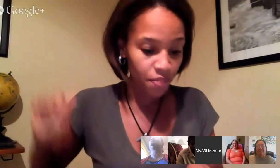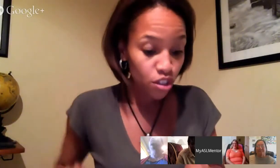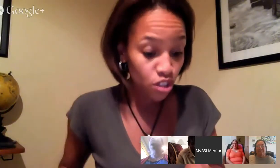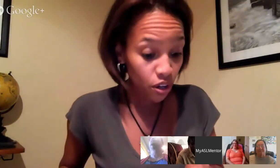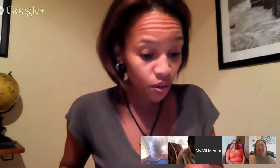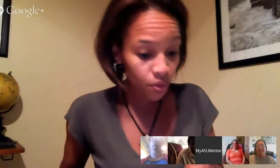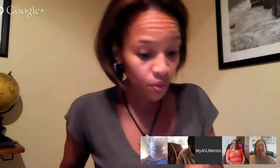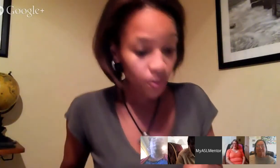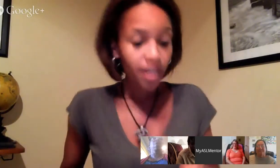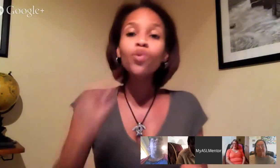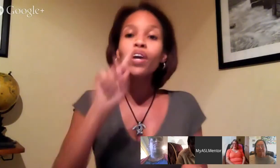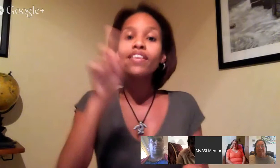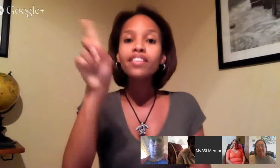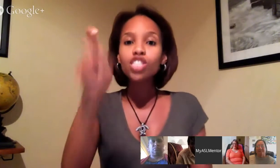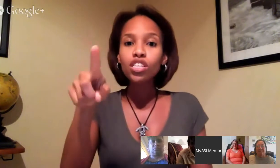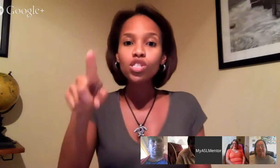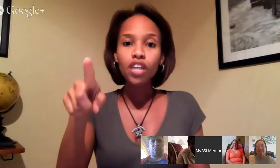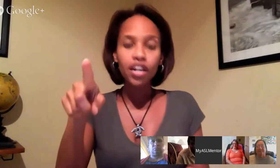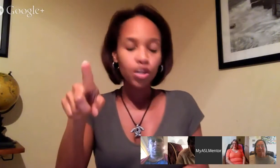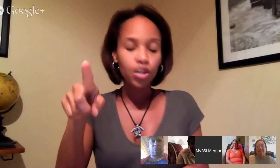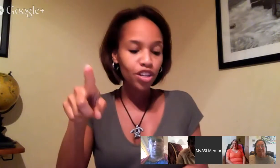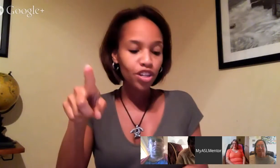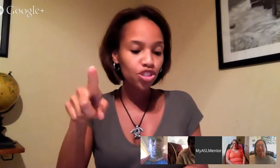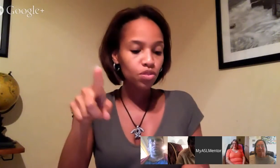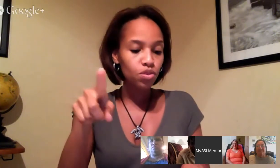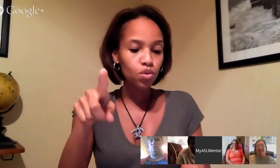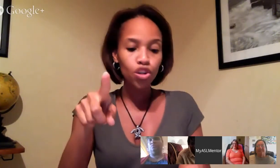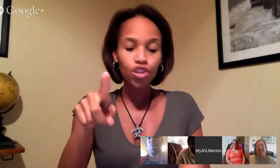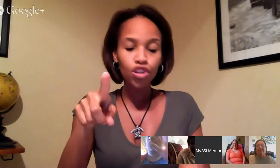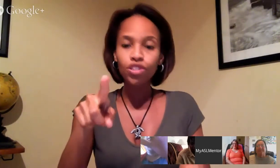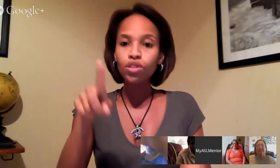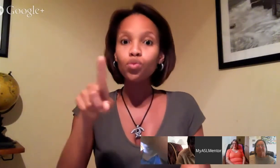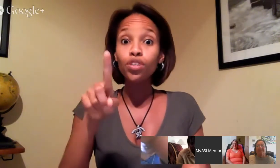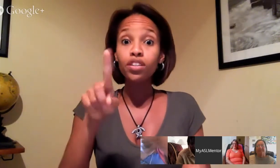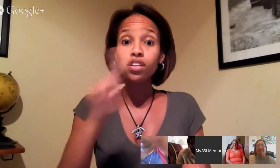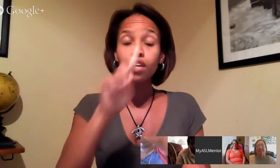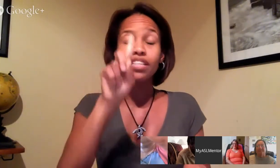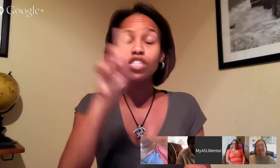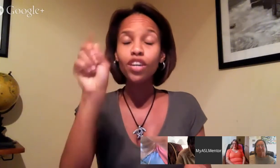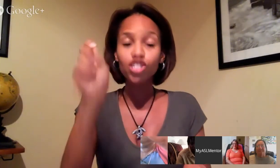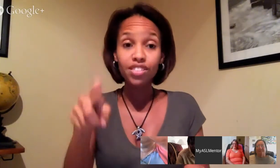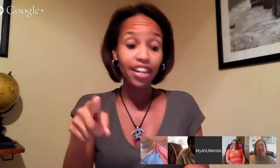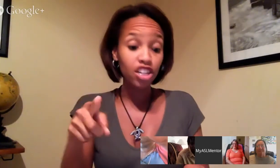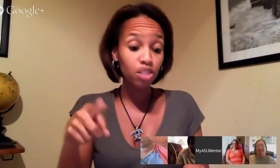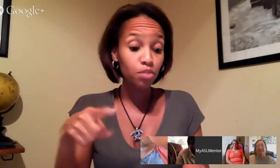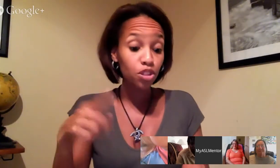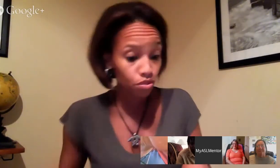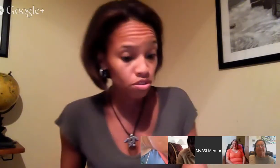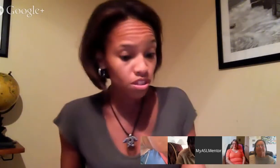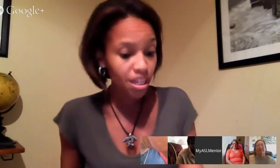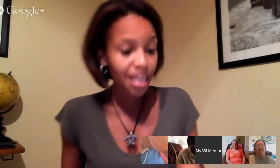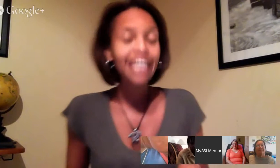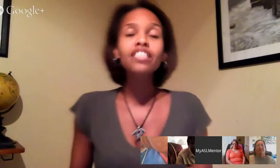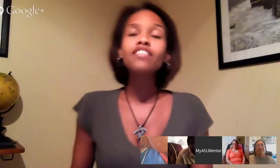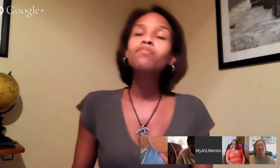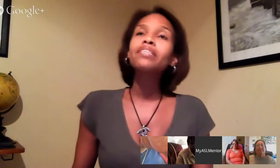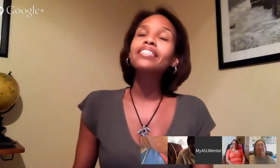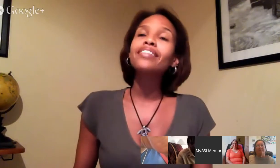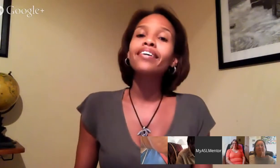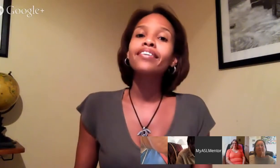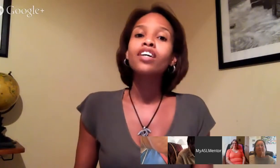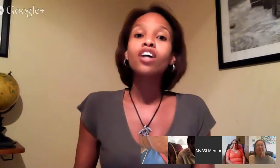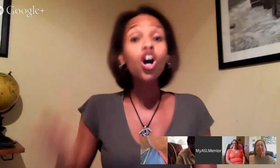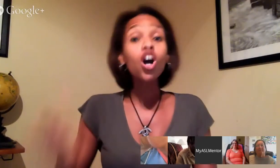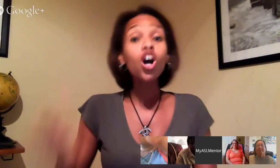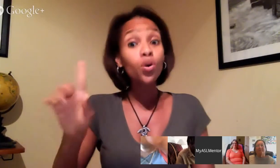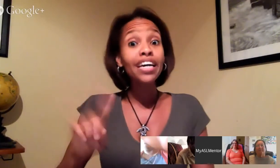Okay. So another way that this question word would this question sign could be used is if somebody